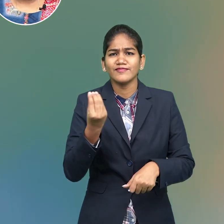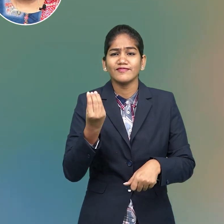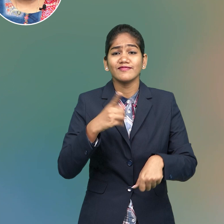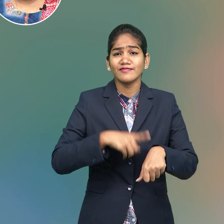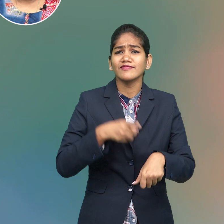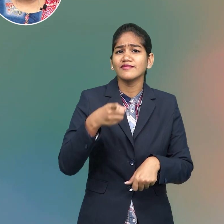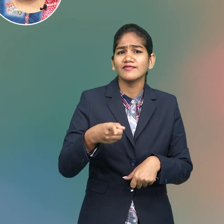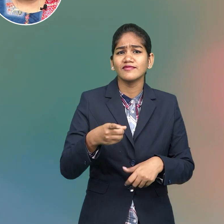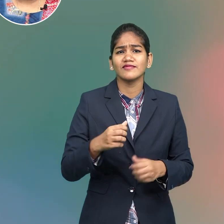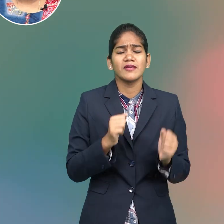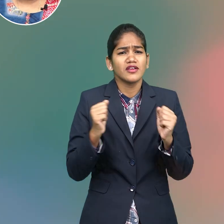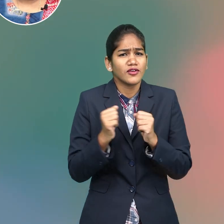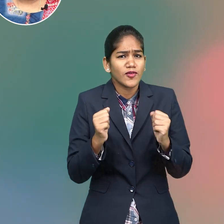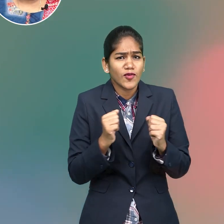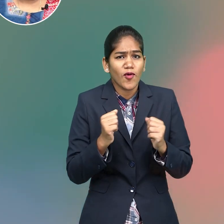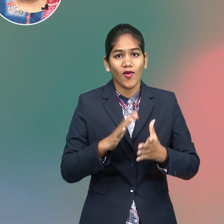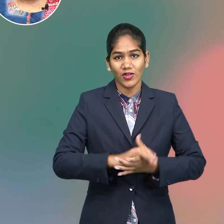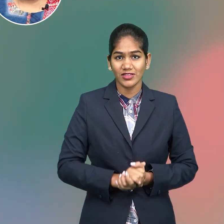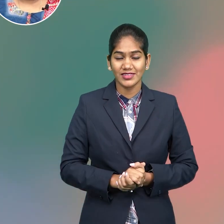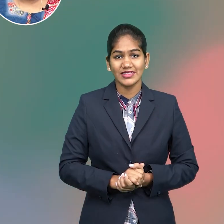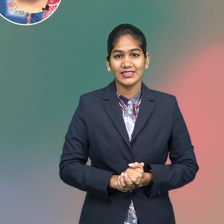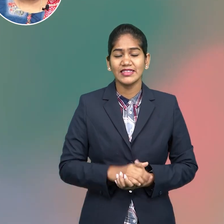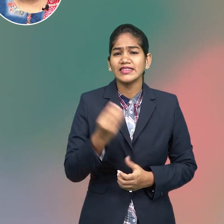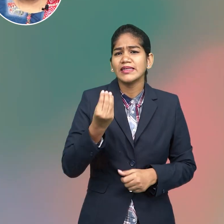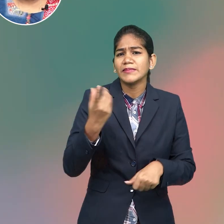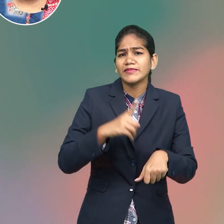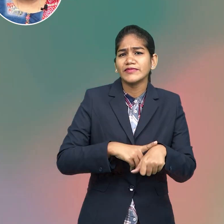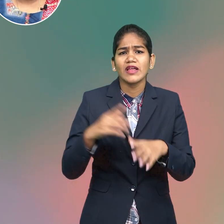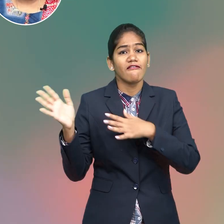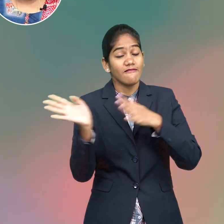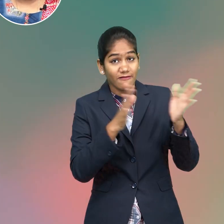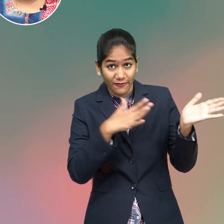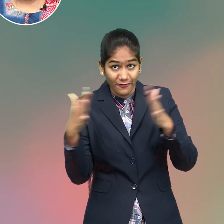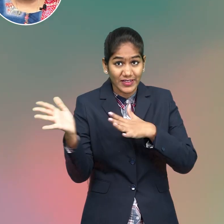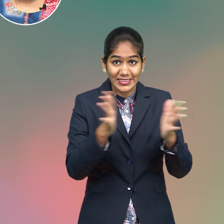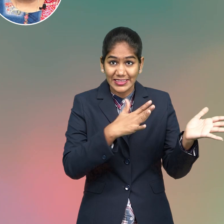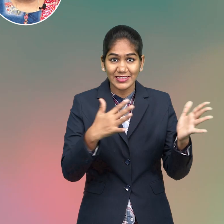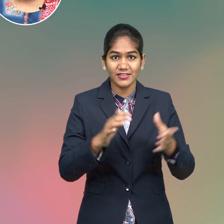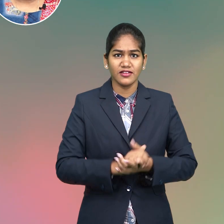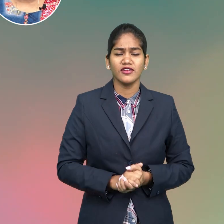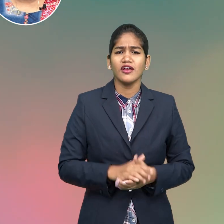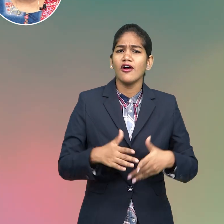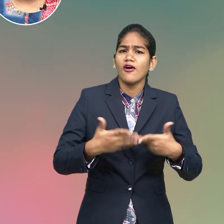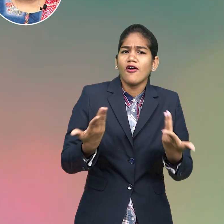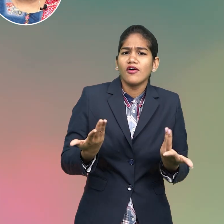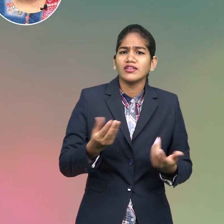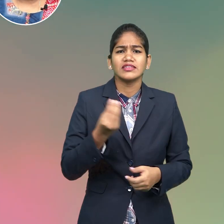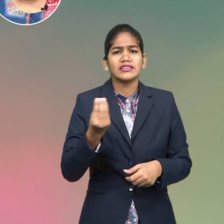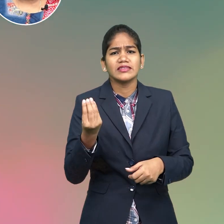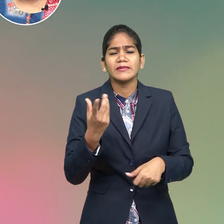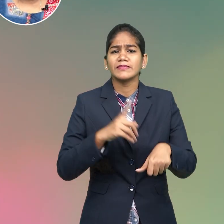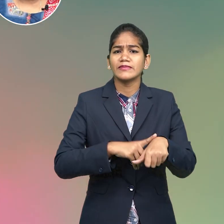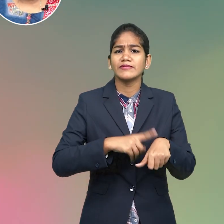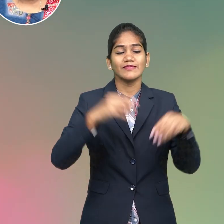sometimes it will be cold, sometimes windy or sometimes